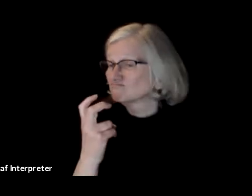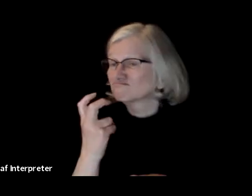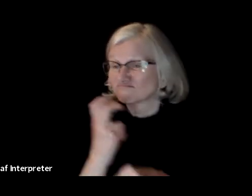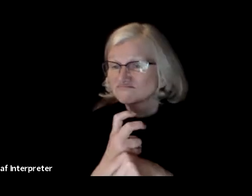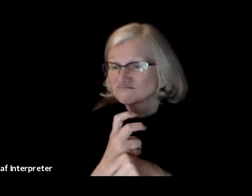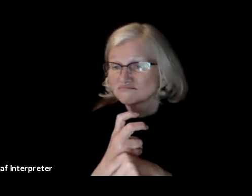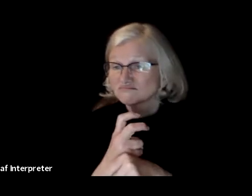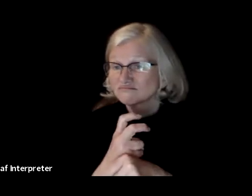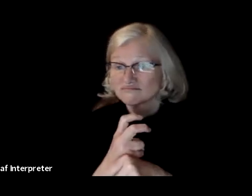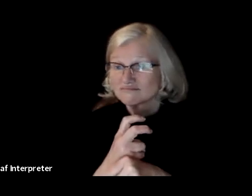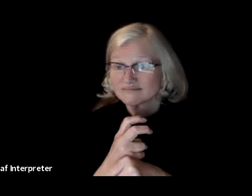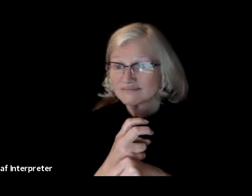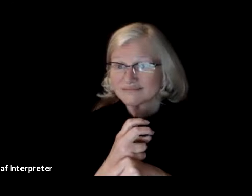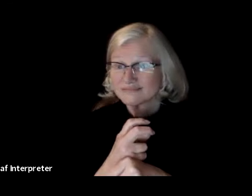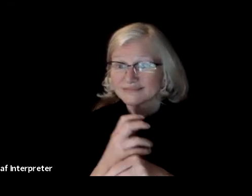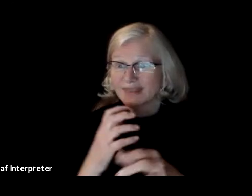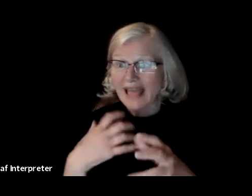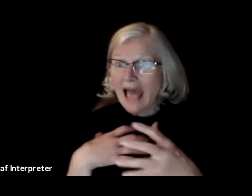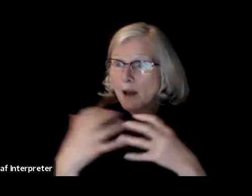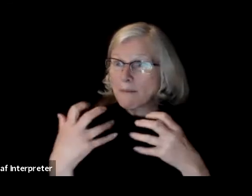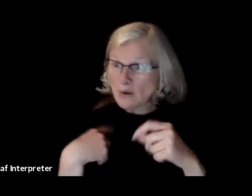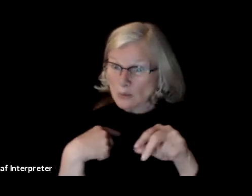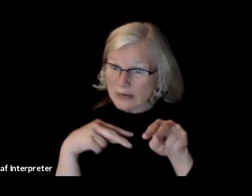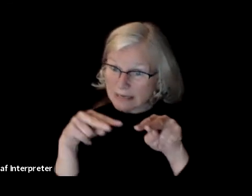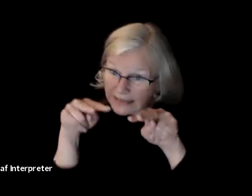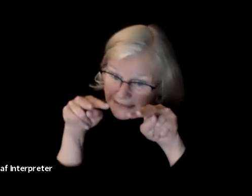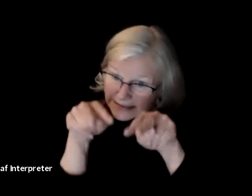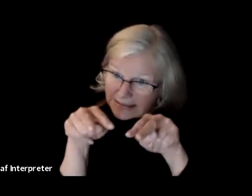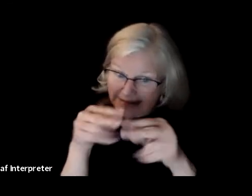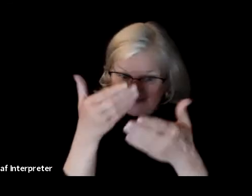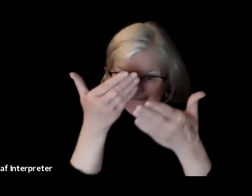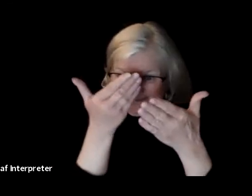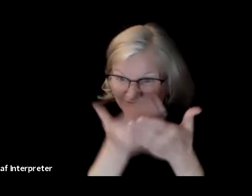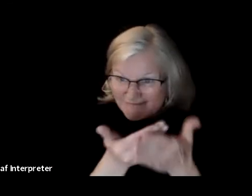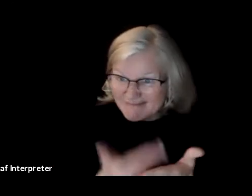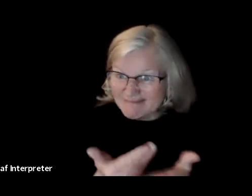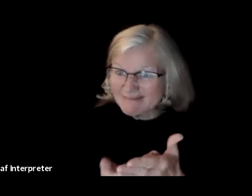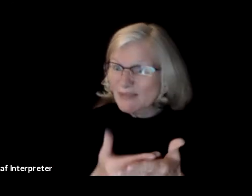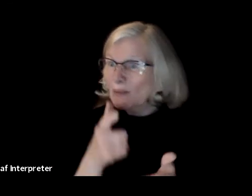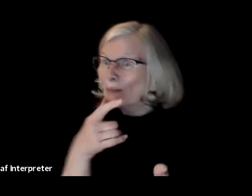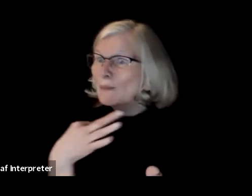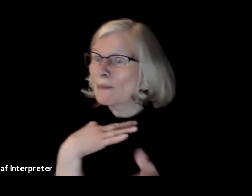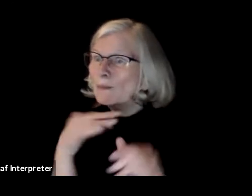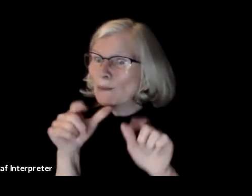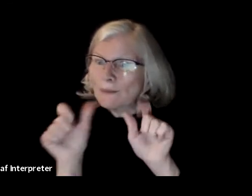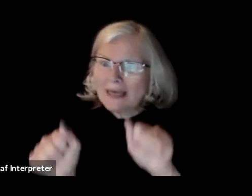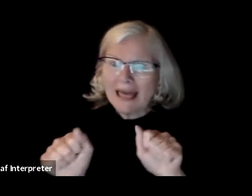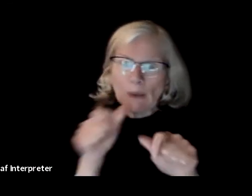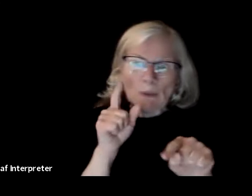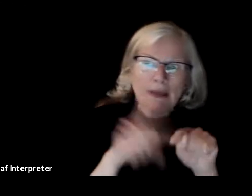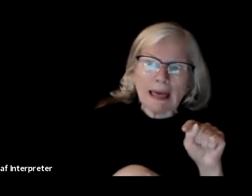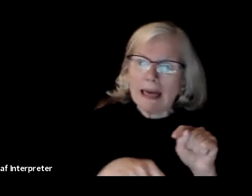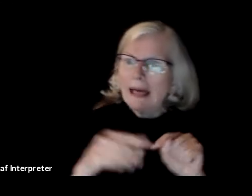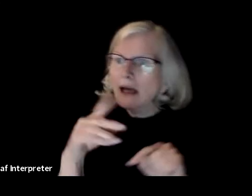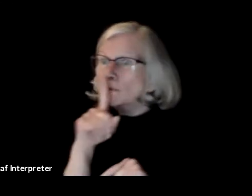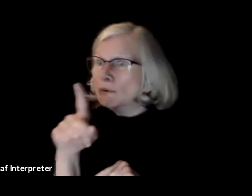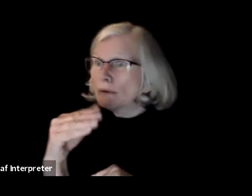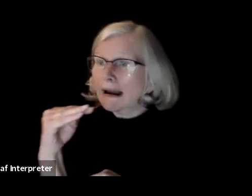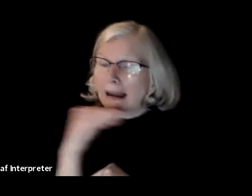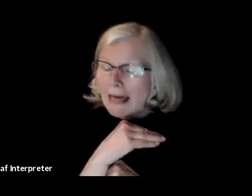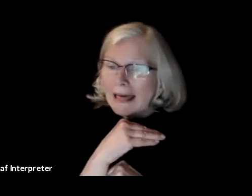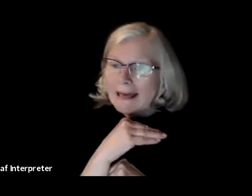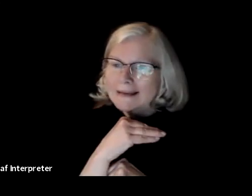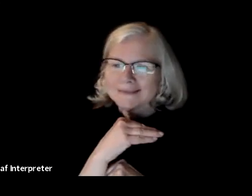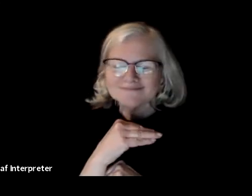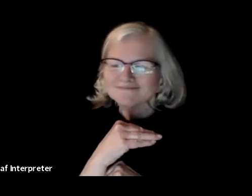do you put into verifying eligibility. So a lot of this really depends upon Minnesotans kind of understanding